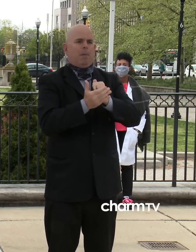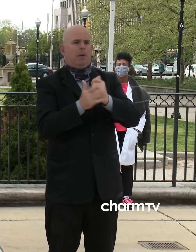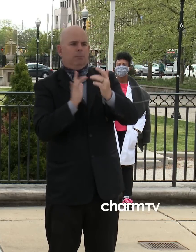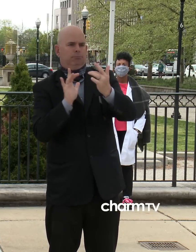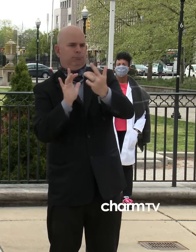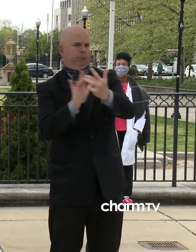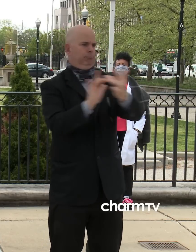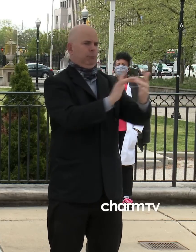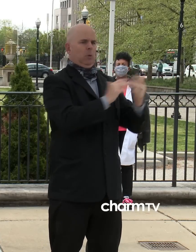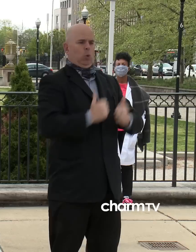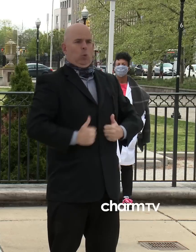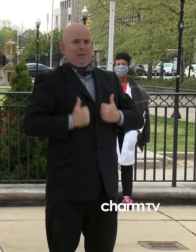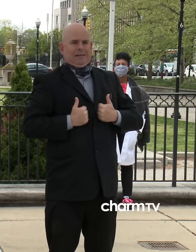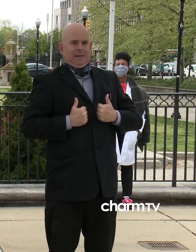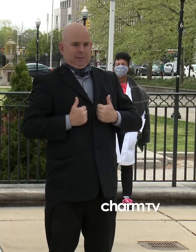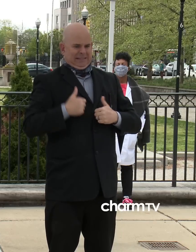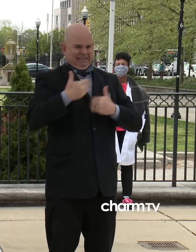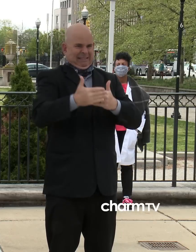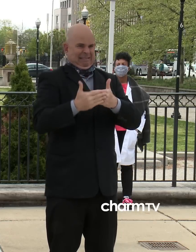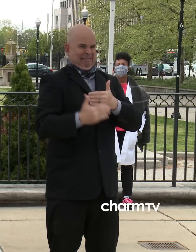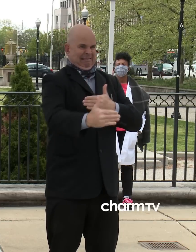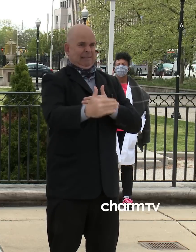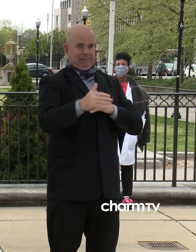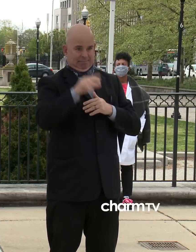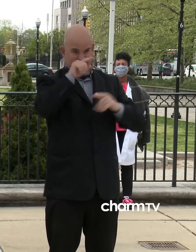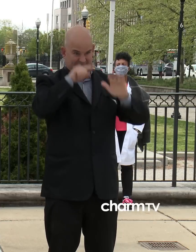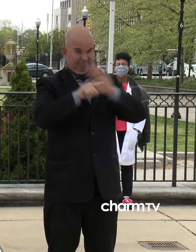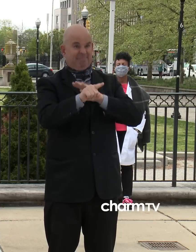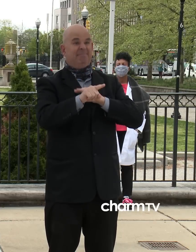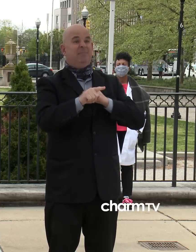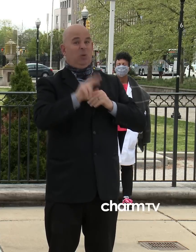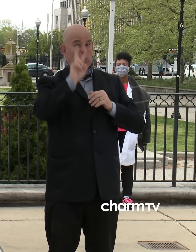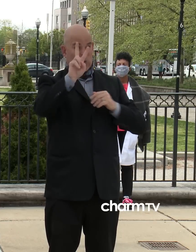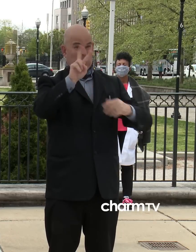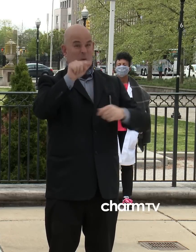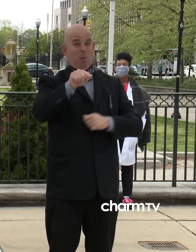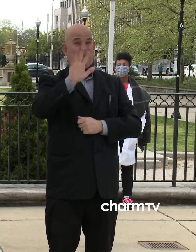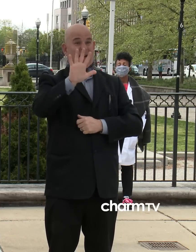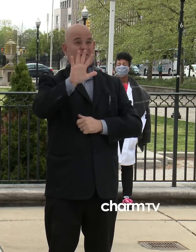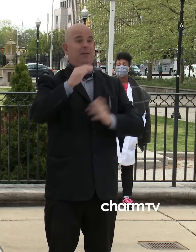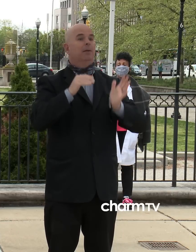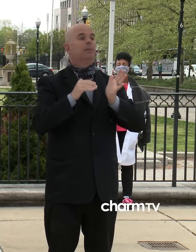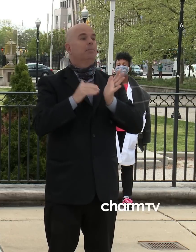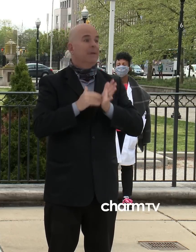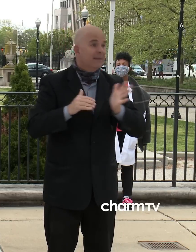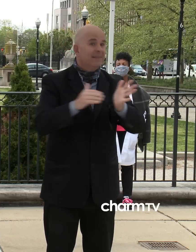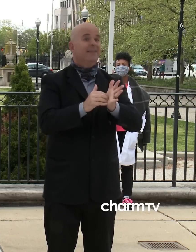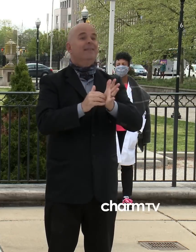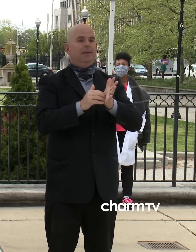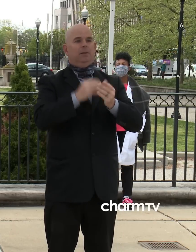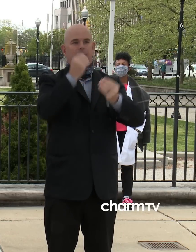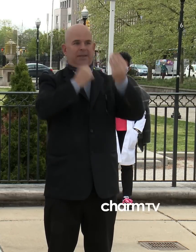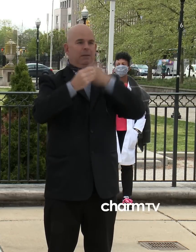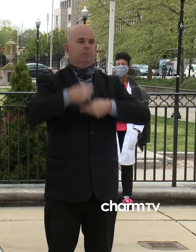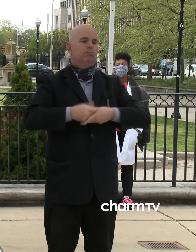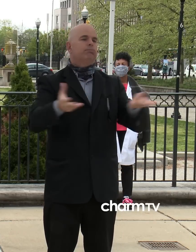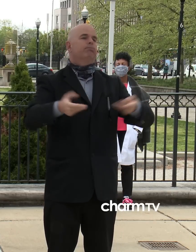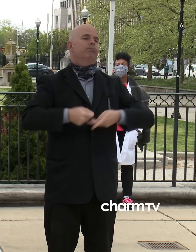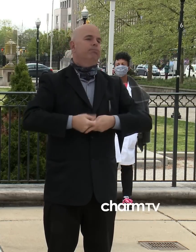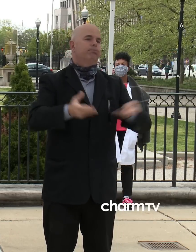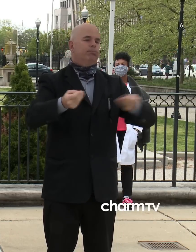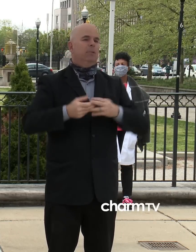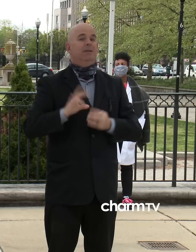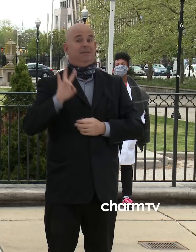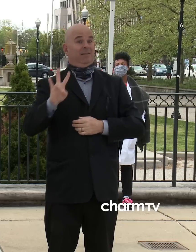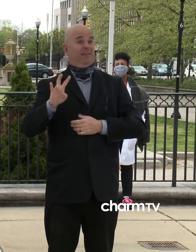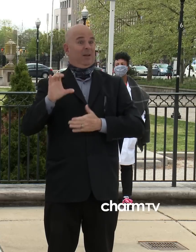with a projected 2.5 million meals, 70,000 grocery boxes,